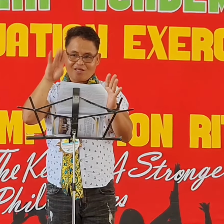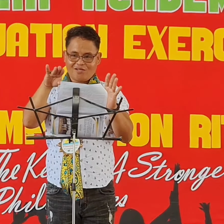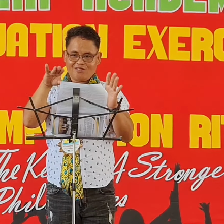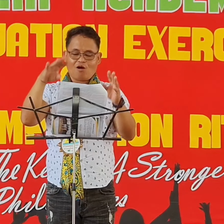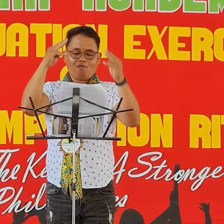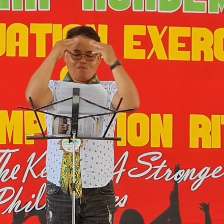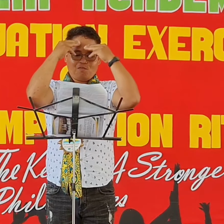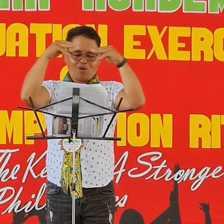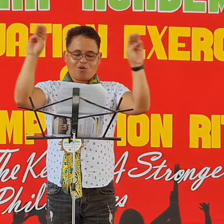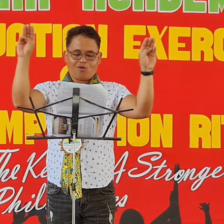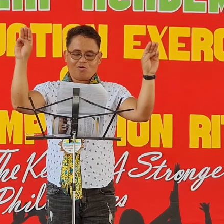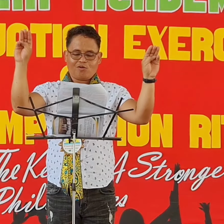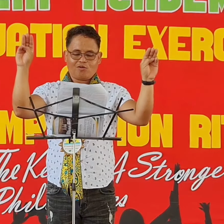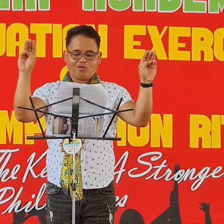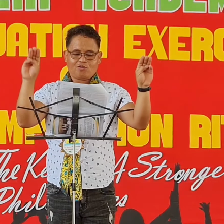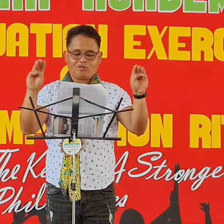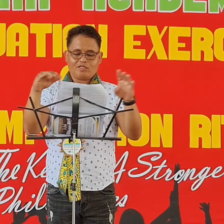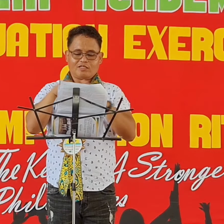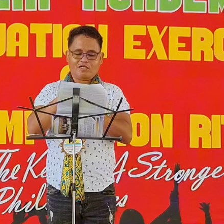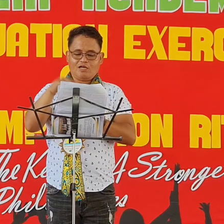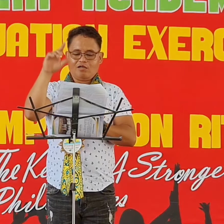And married our municipal mayor in Lobach.